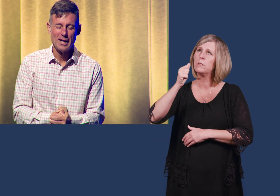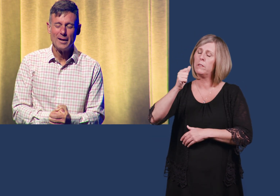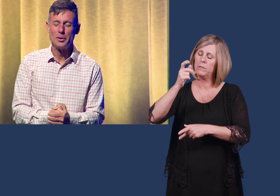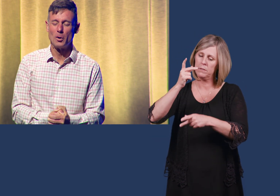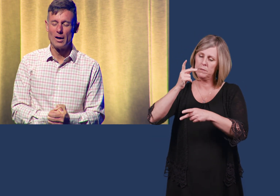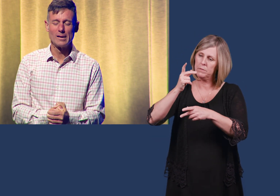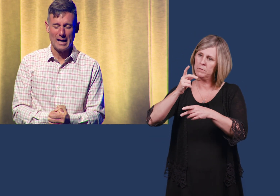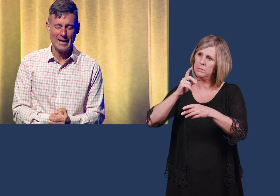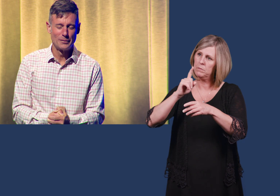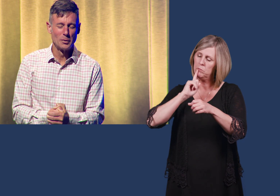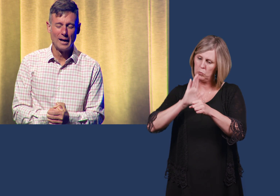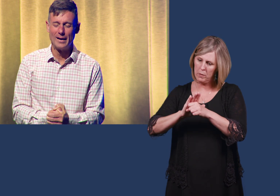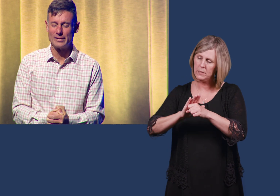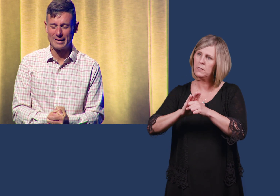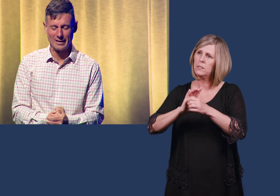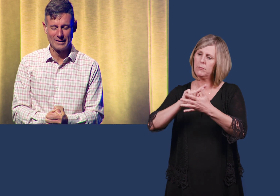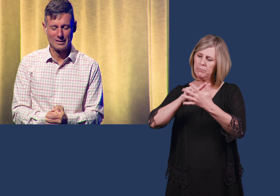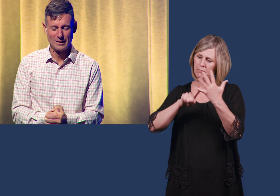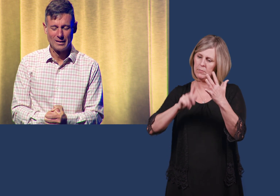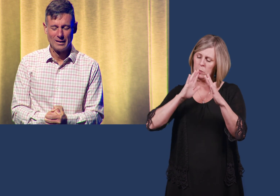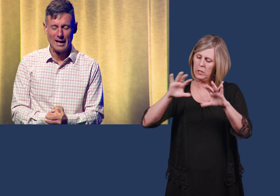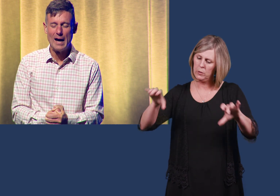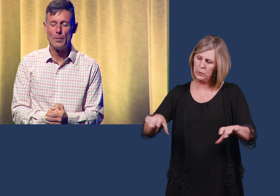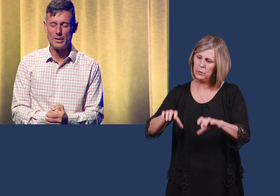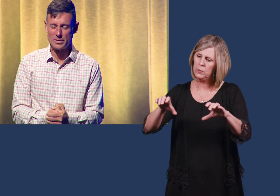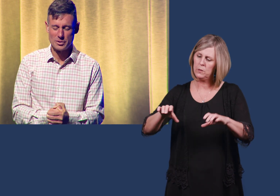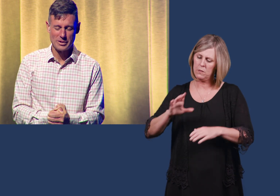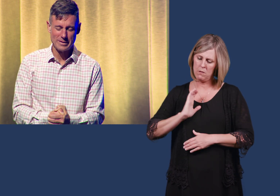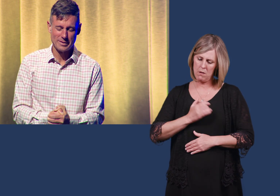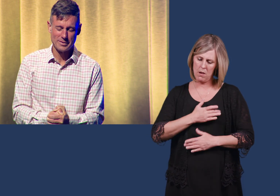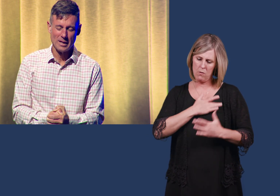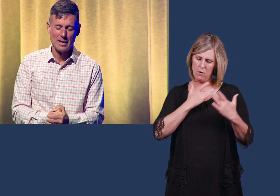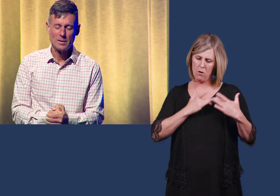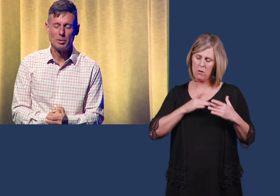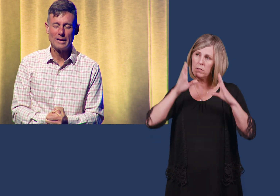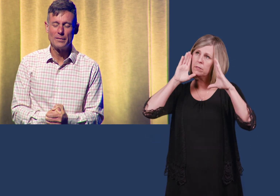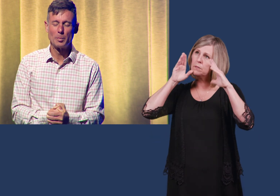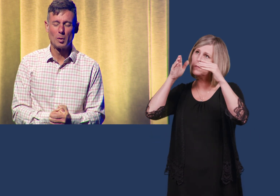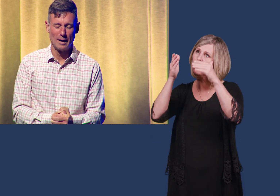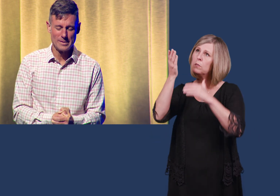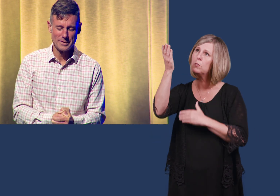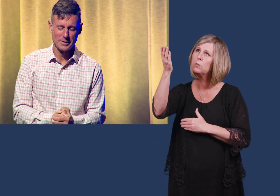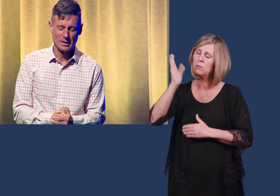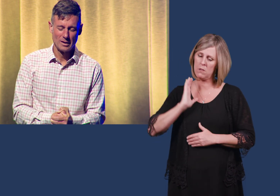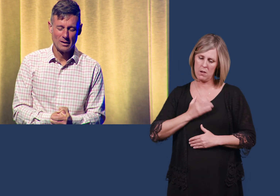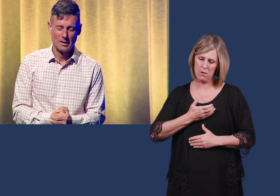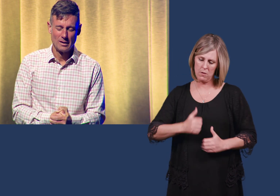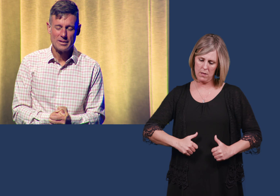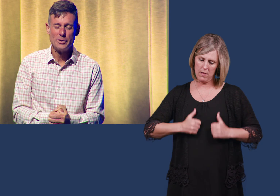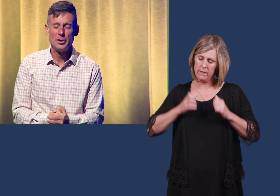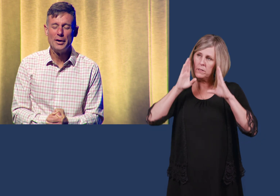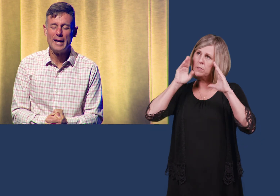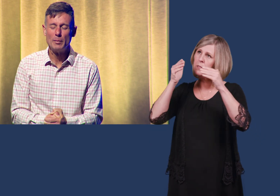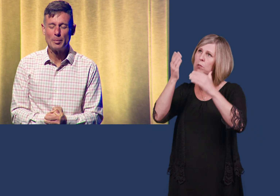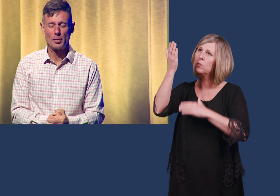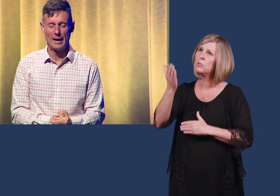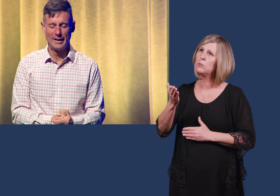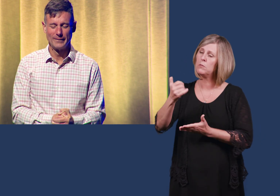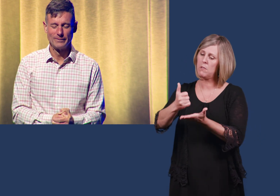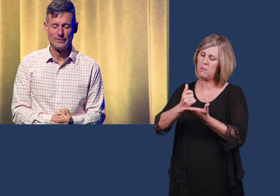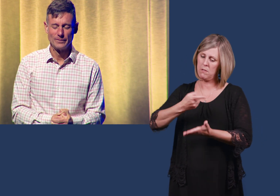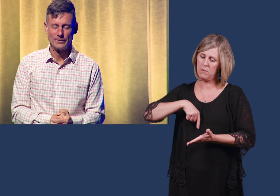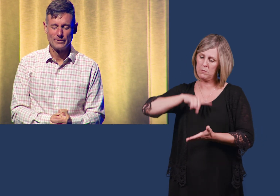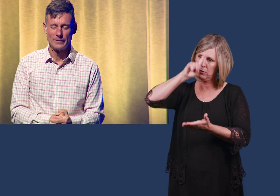Jesus. You're our life. You're everything. Help us, Jesus, to believe your promise. It's in your name we